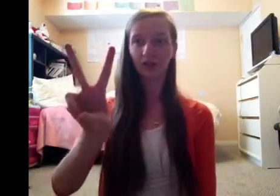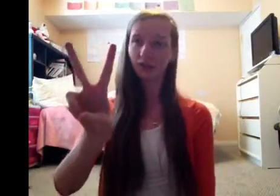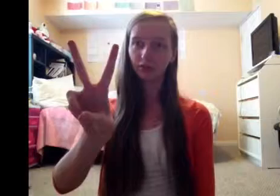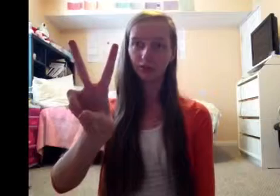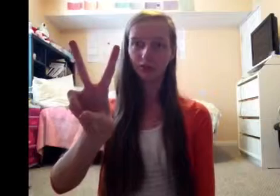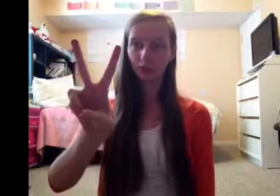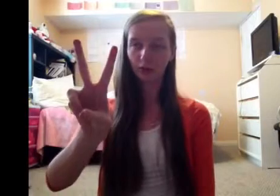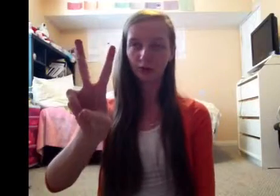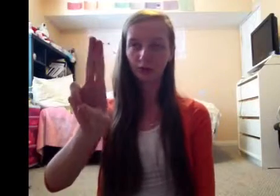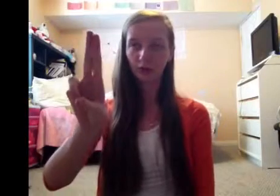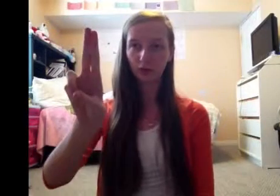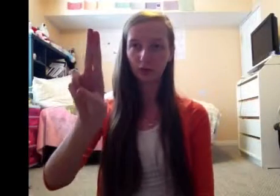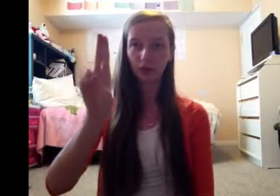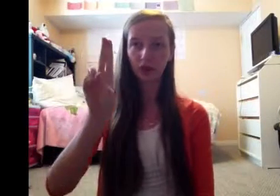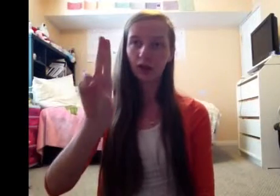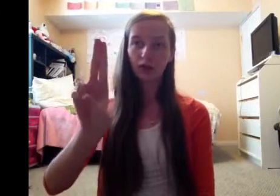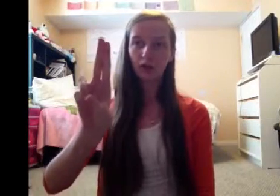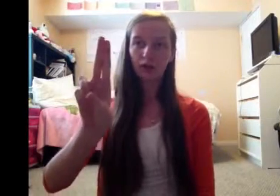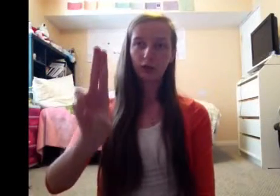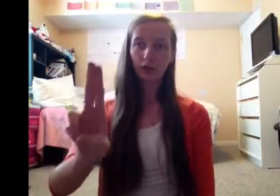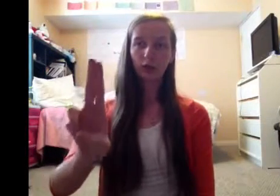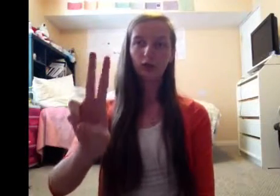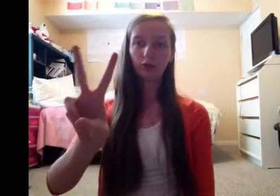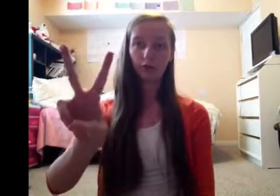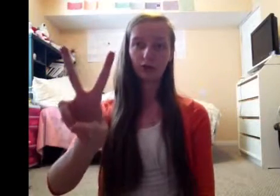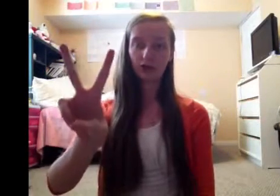is separated, so. U, V.